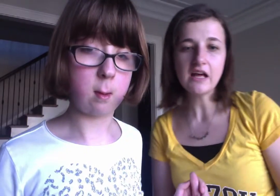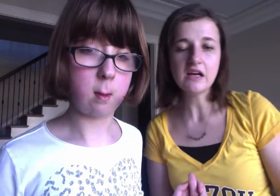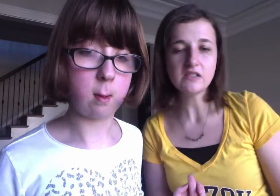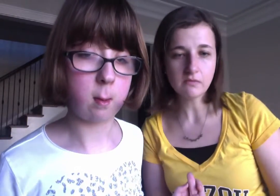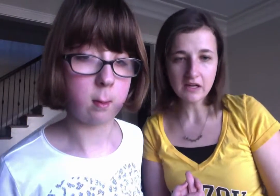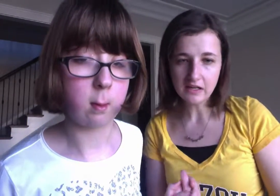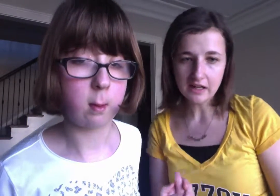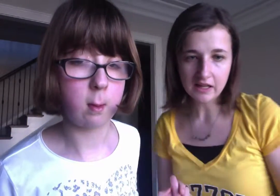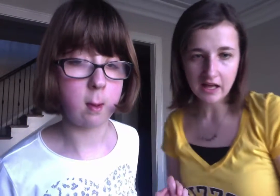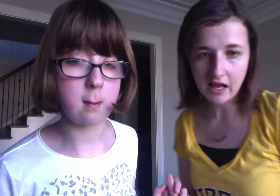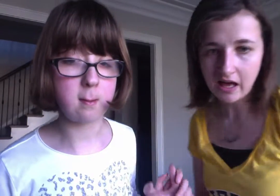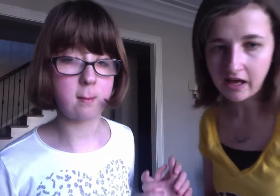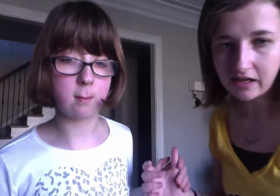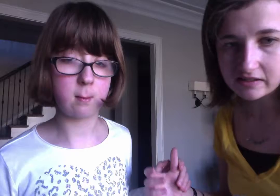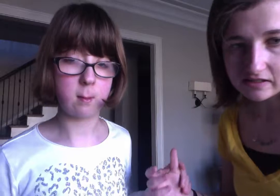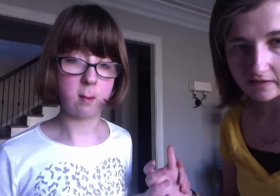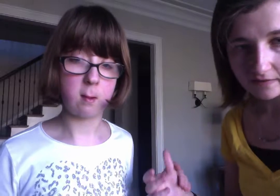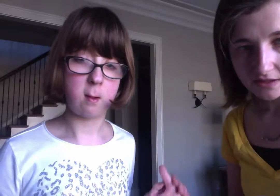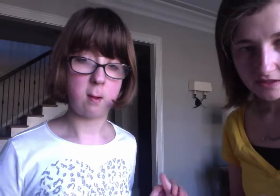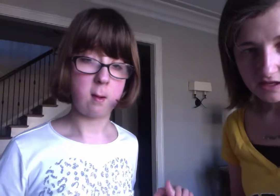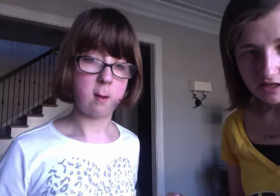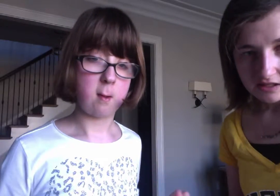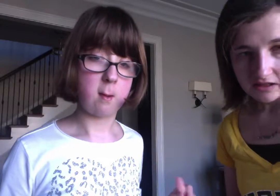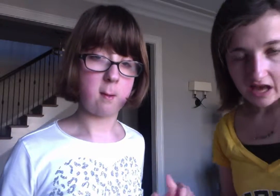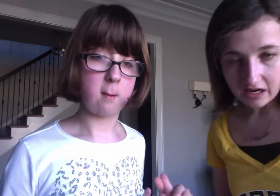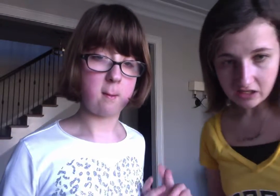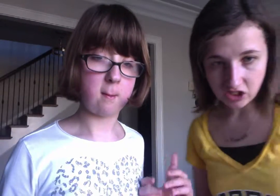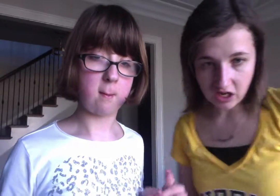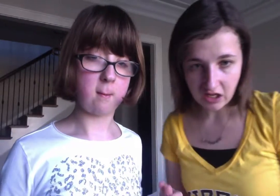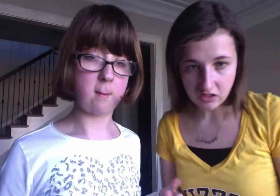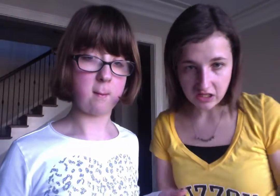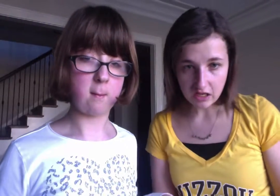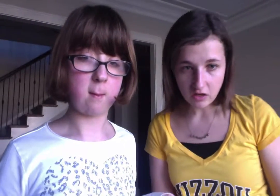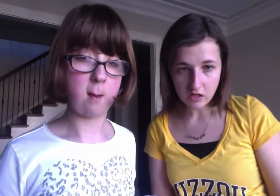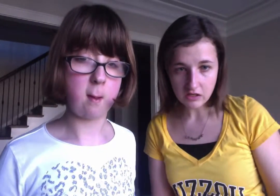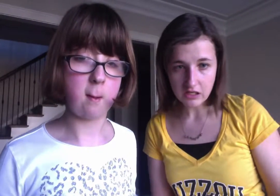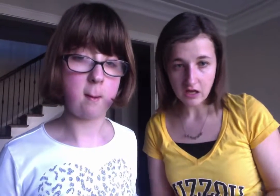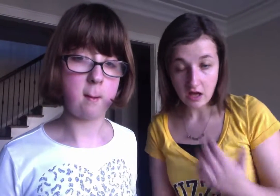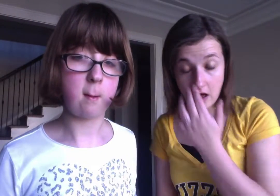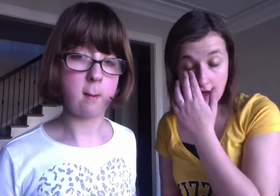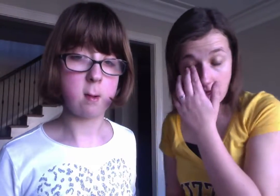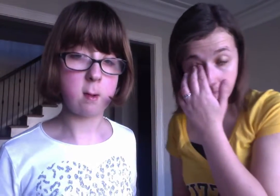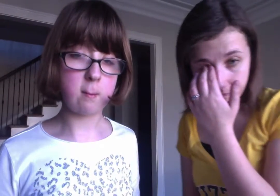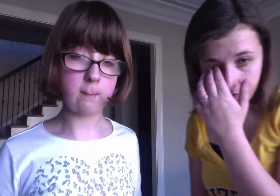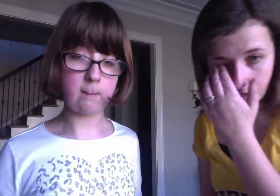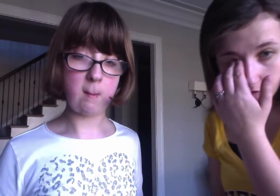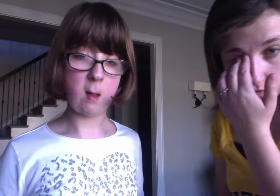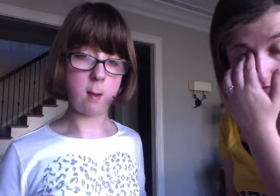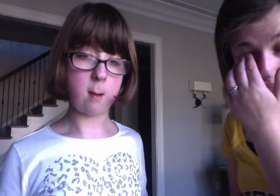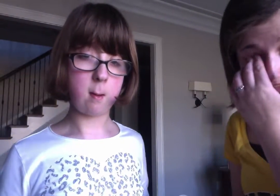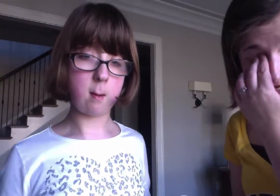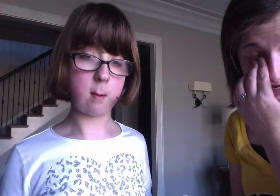us realize that a change can only come when we